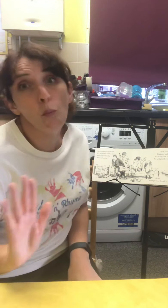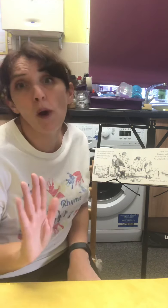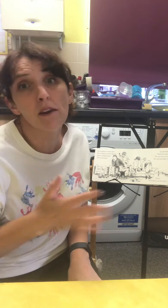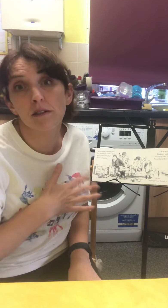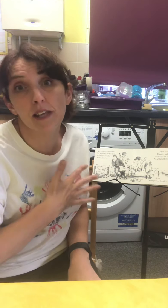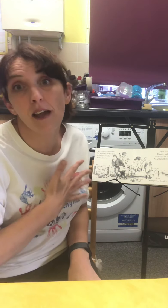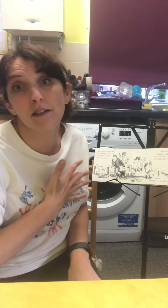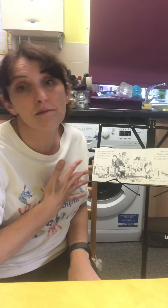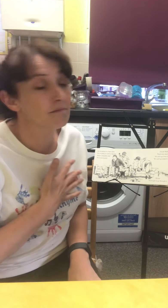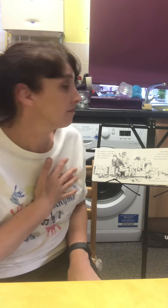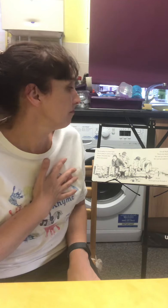We're not scared.